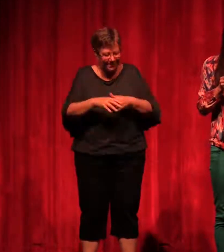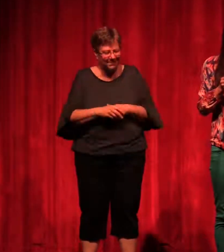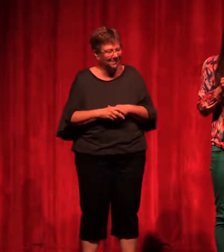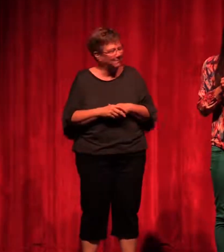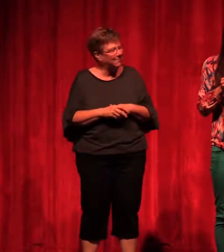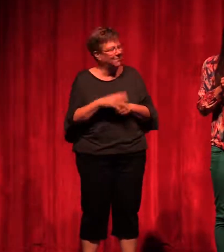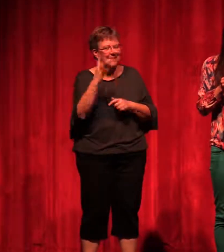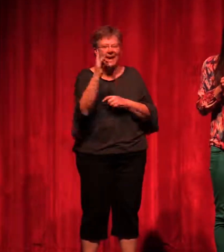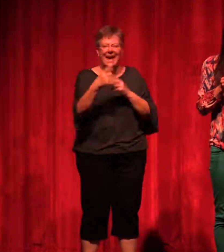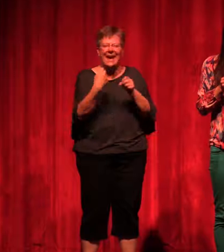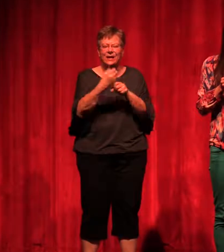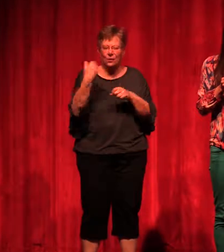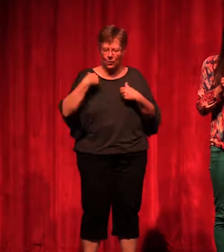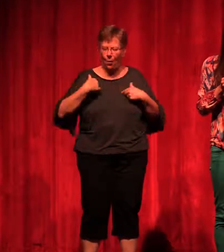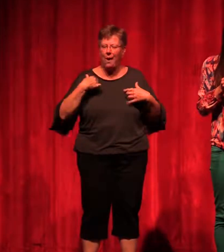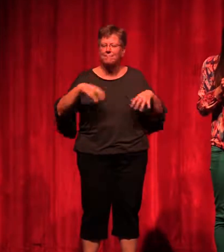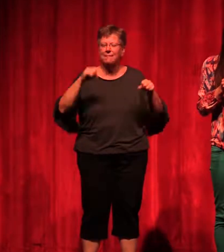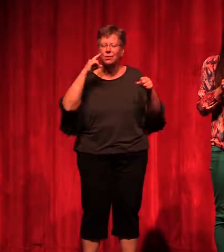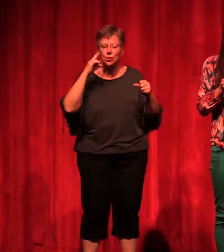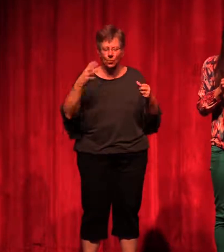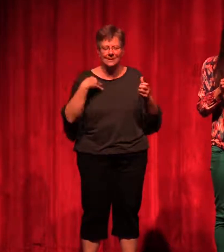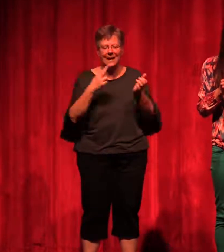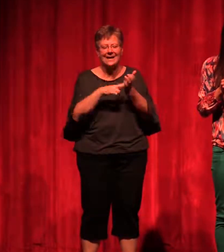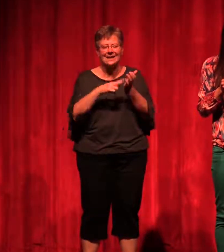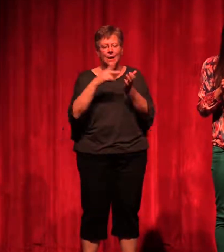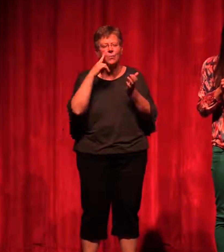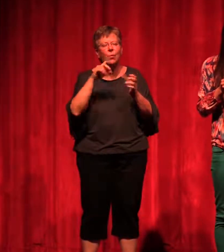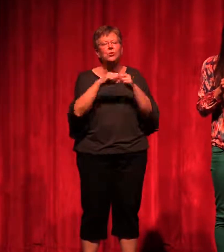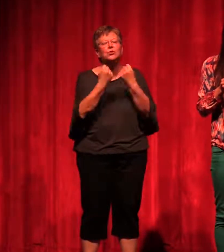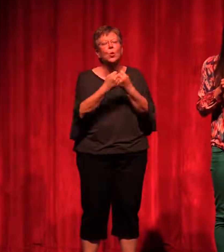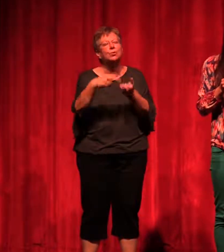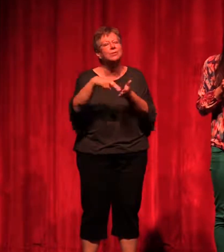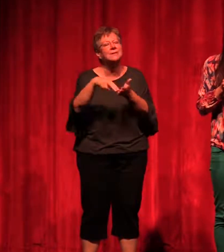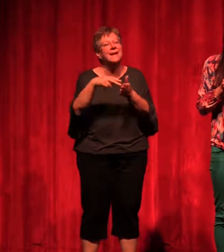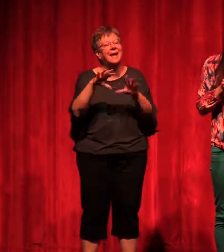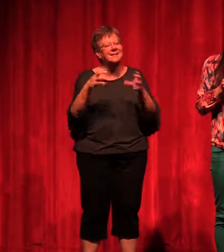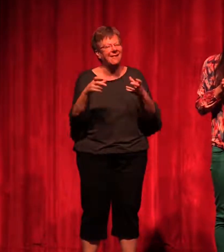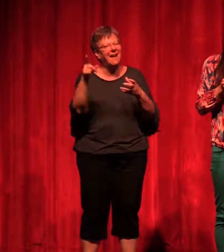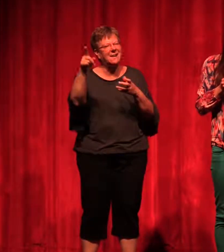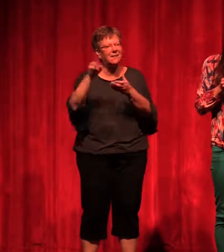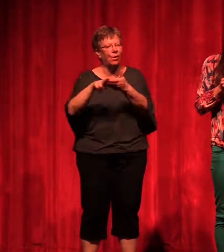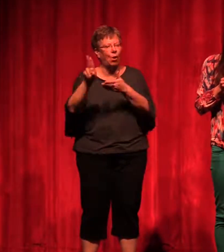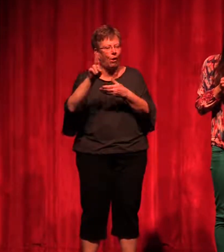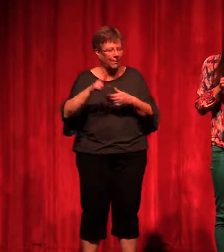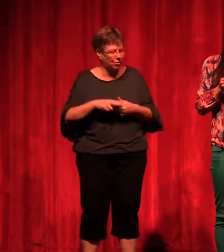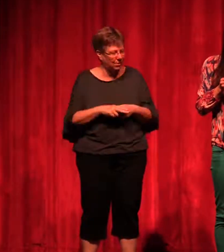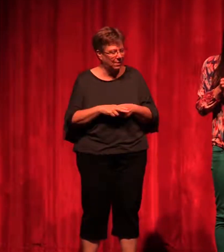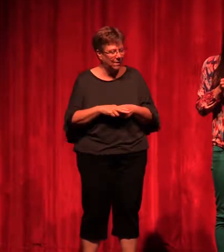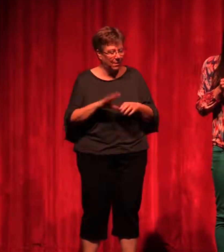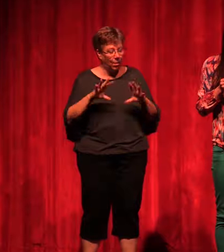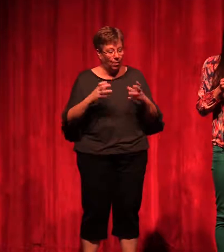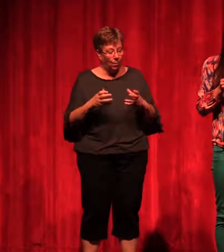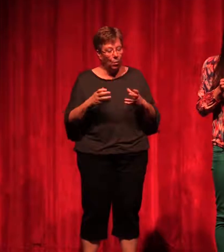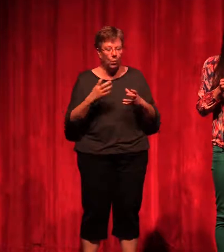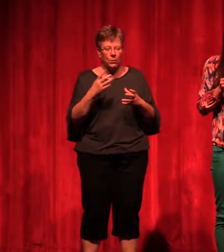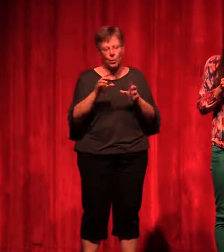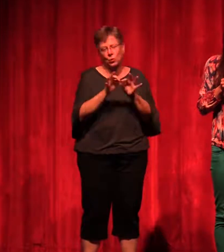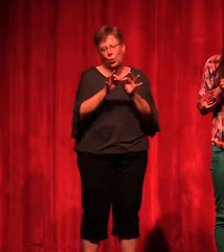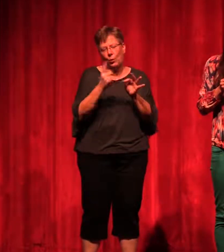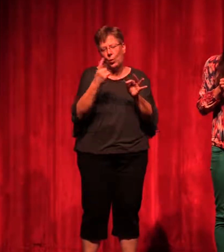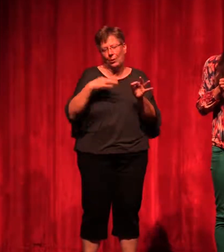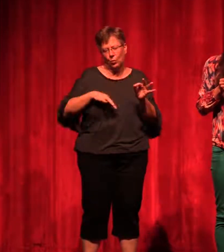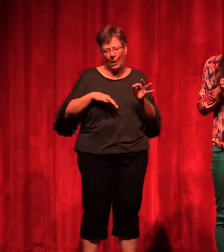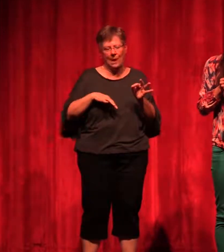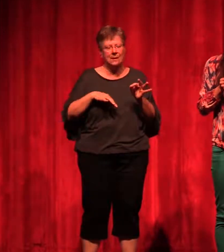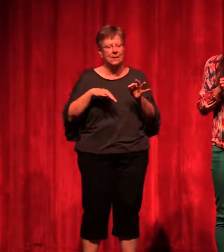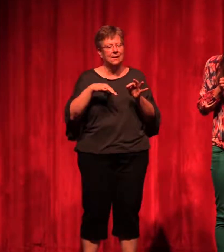8 years ago, I took a risk and signed up for a social dance class in college. The course was 1 credit and taught everything